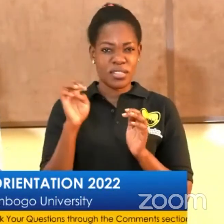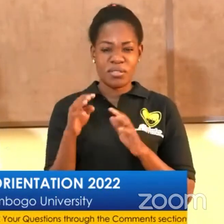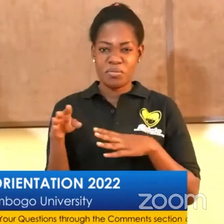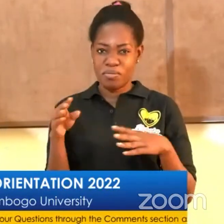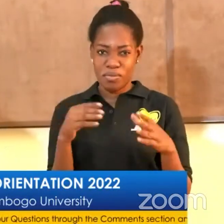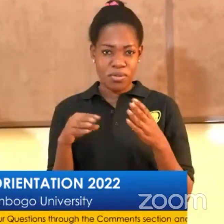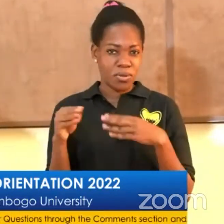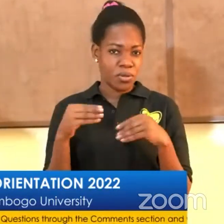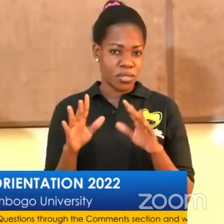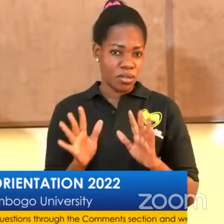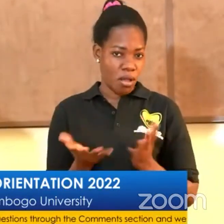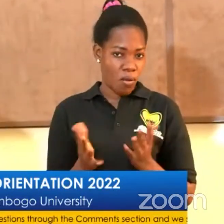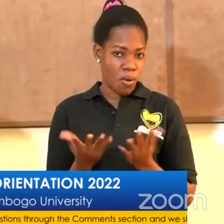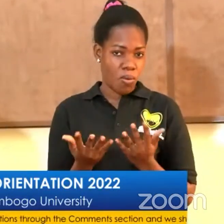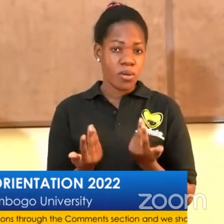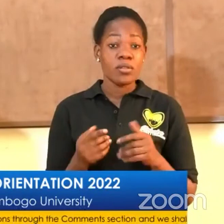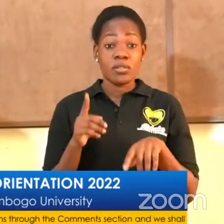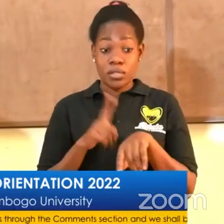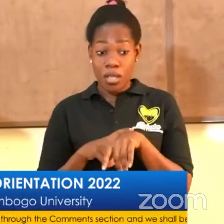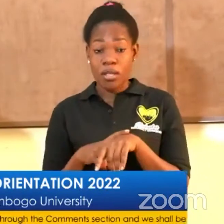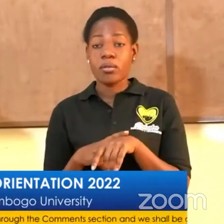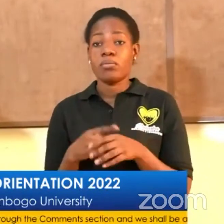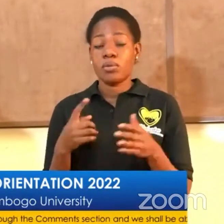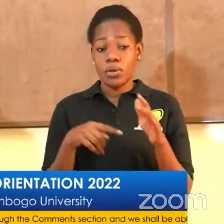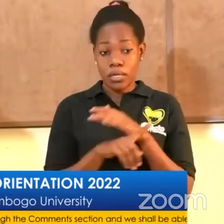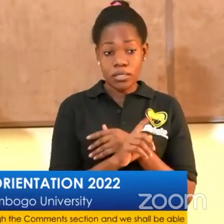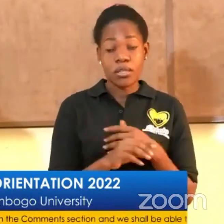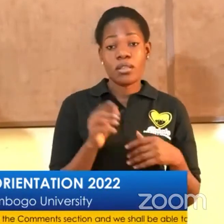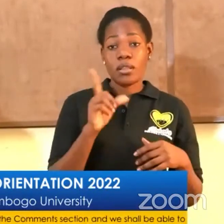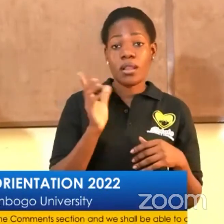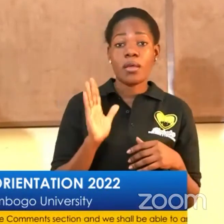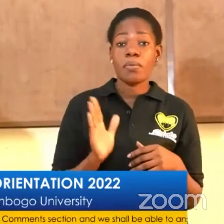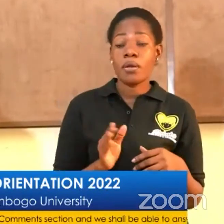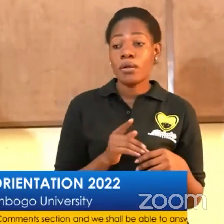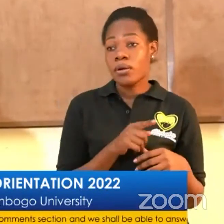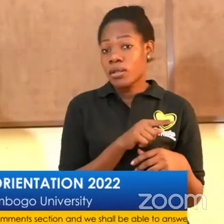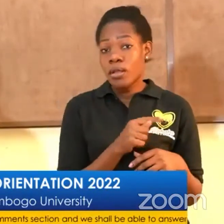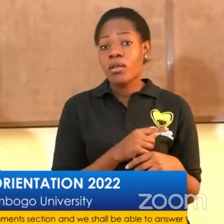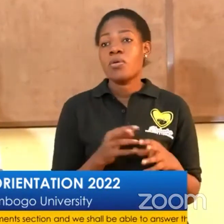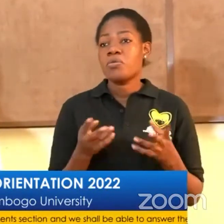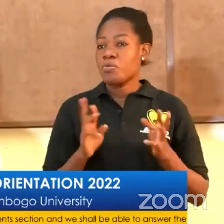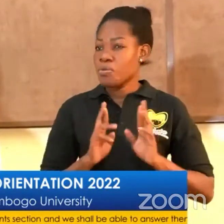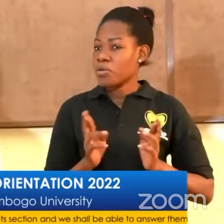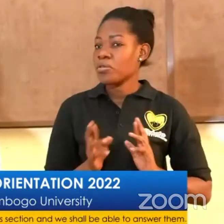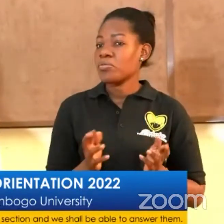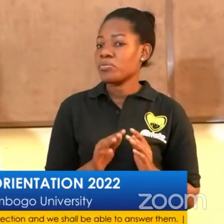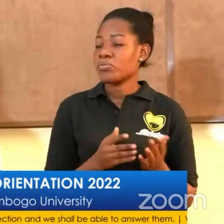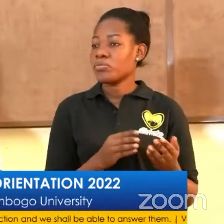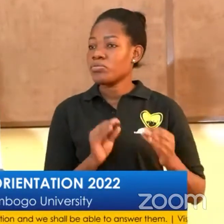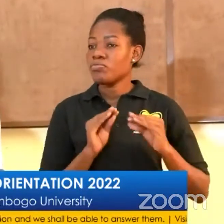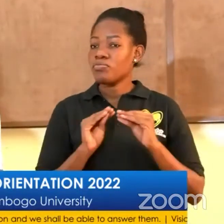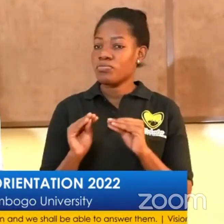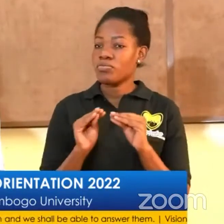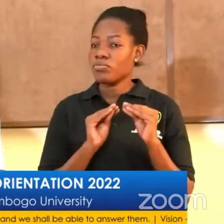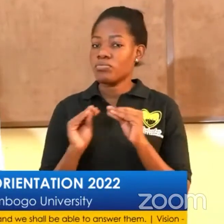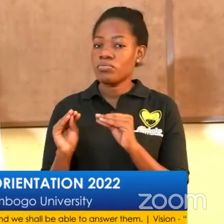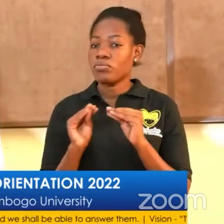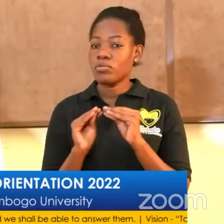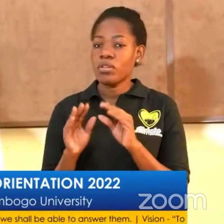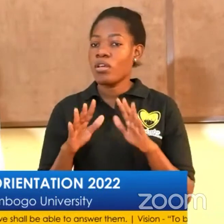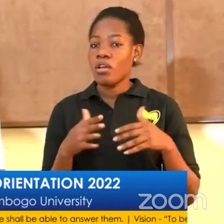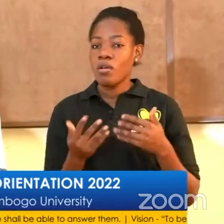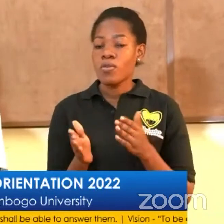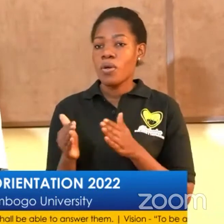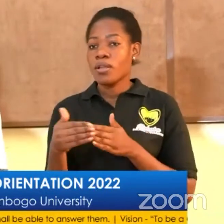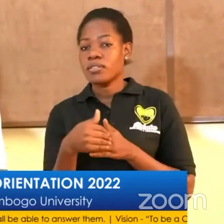to the library, as per the program we are going to share with you, we are going to be training you on how to